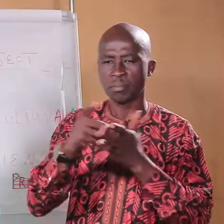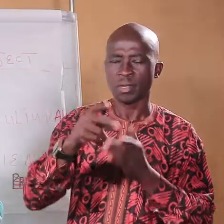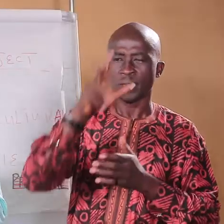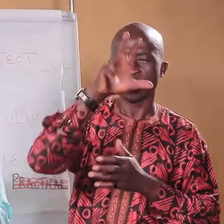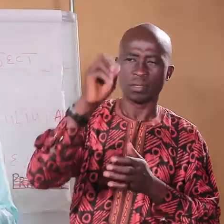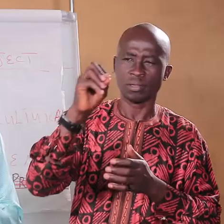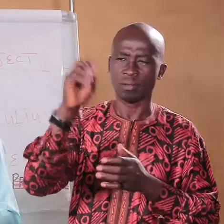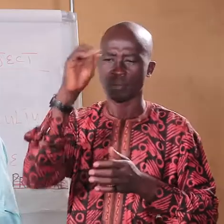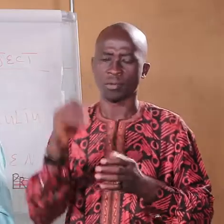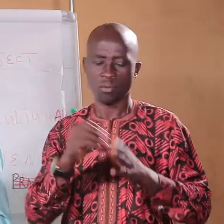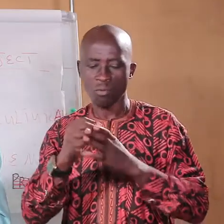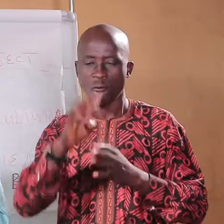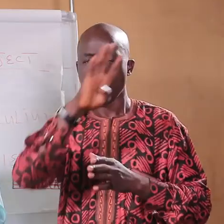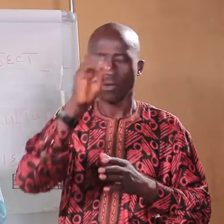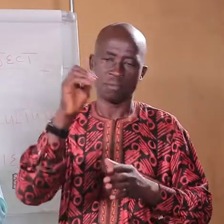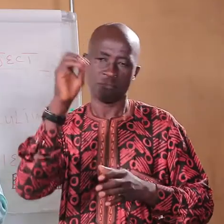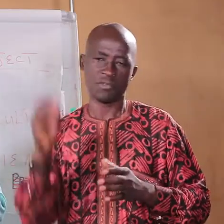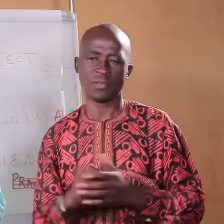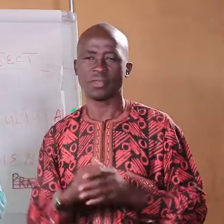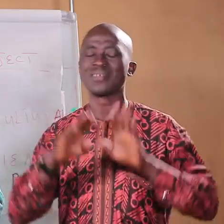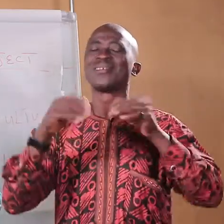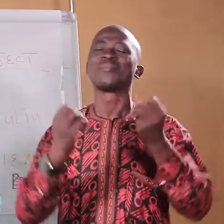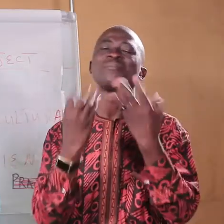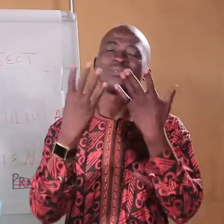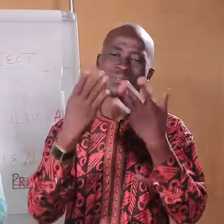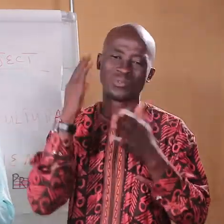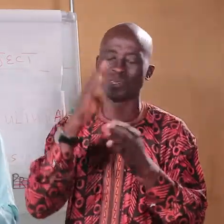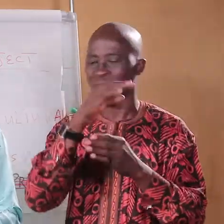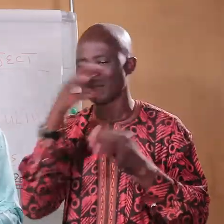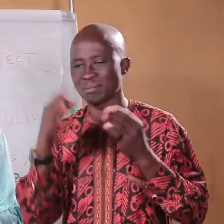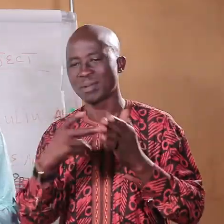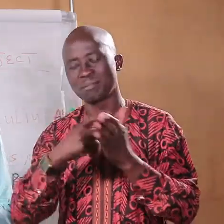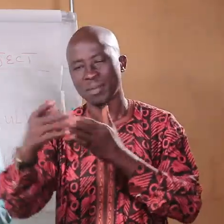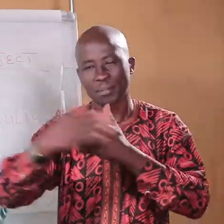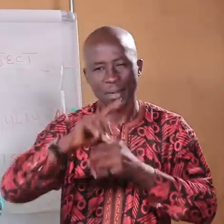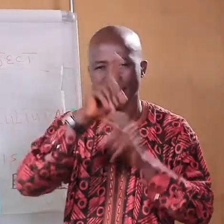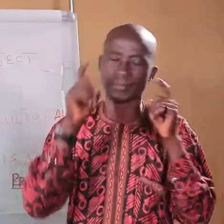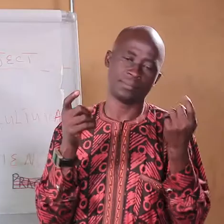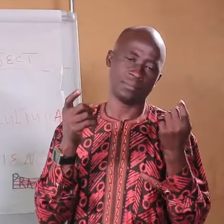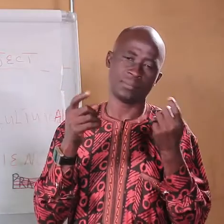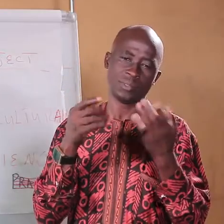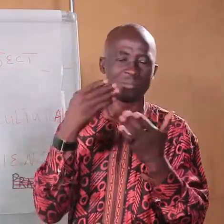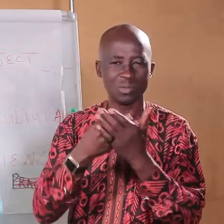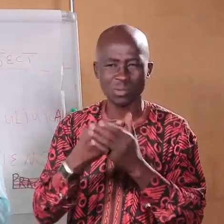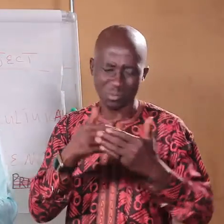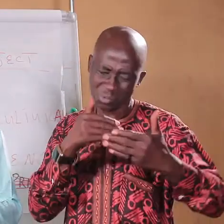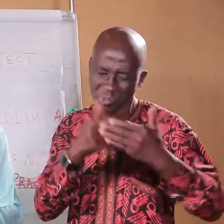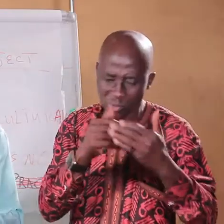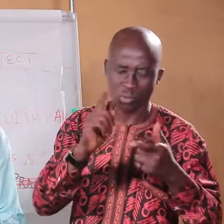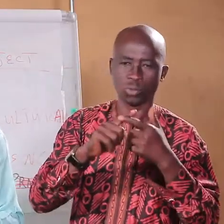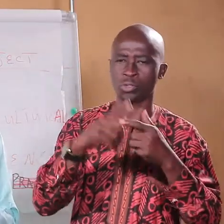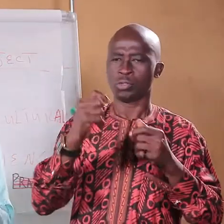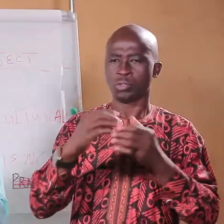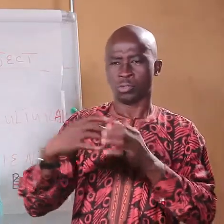30% or 40%. How much will the farmer pay back? The money will be close to